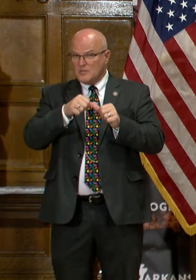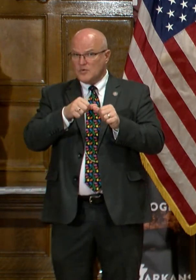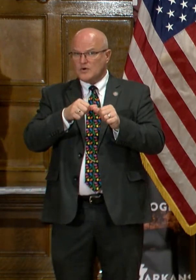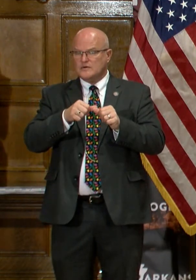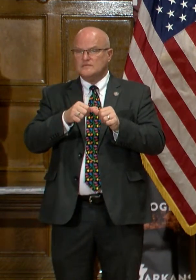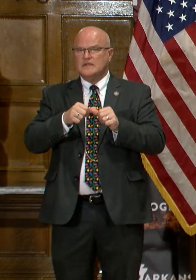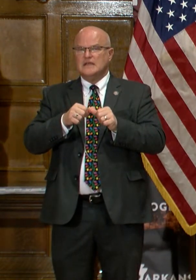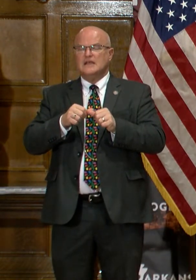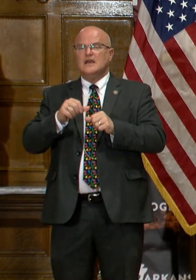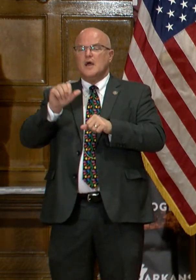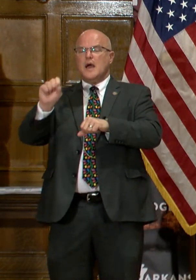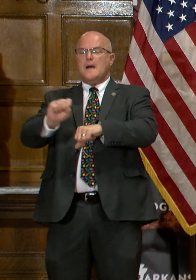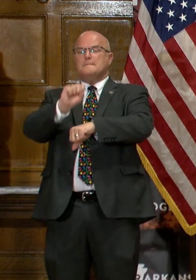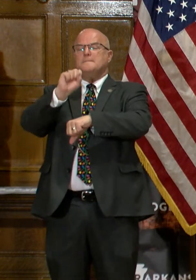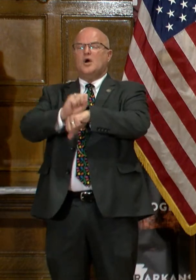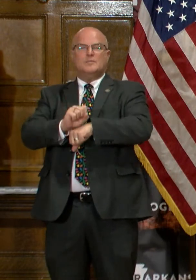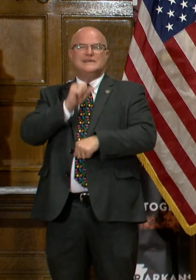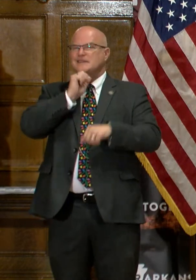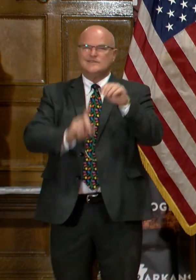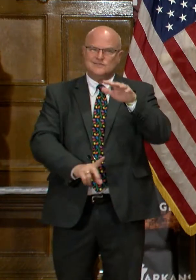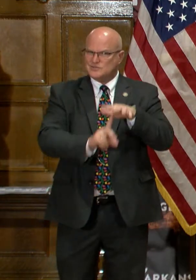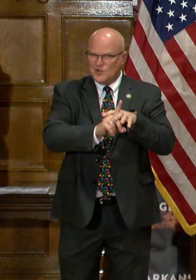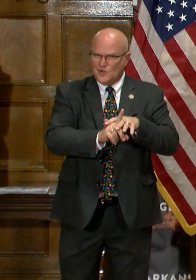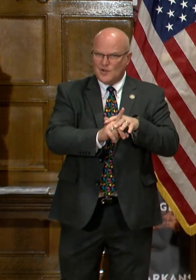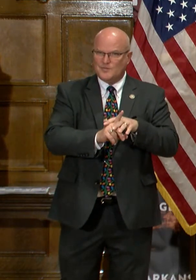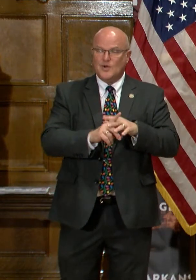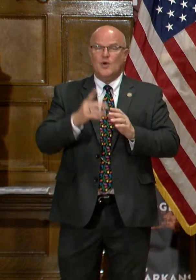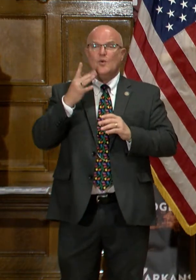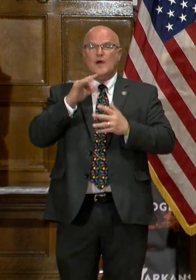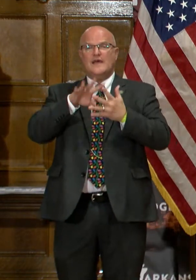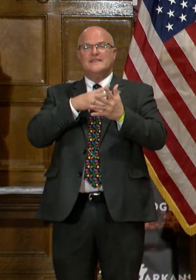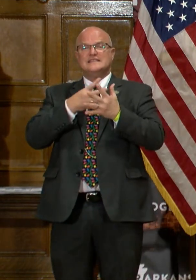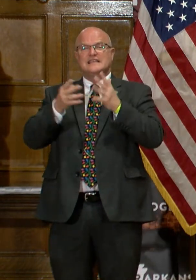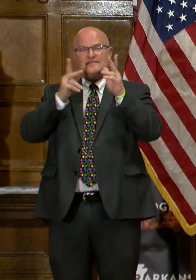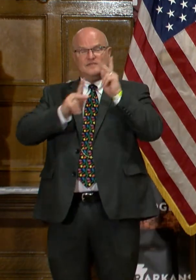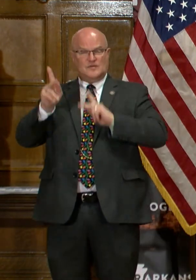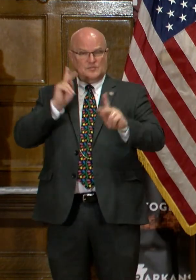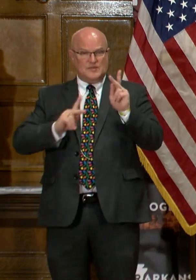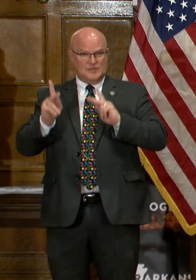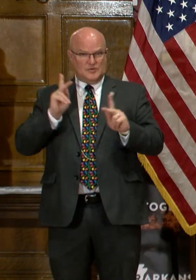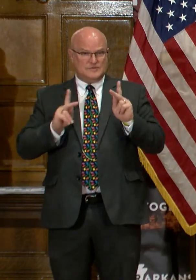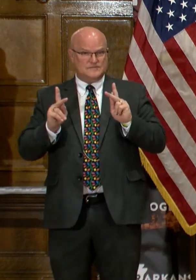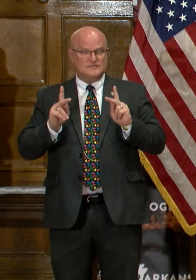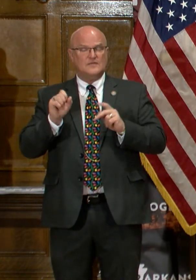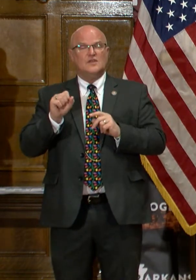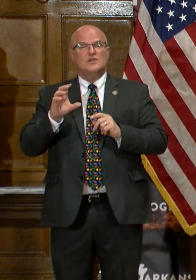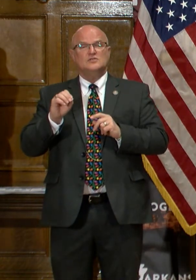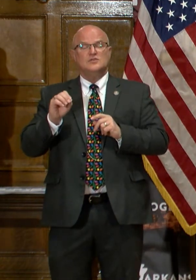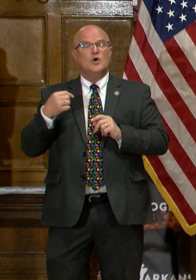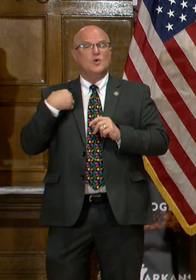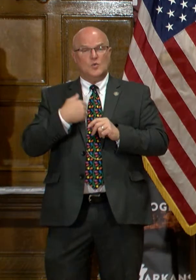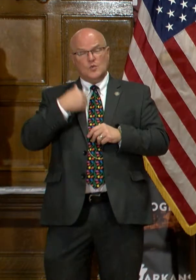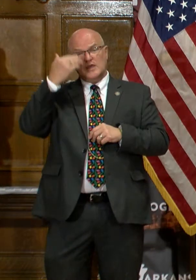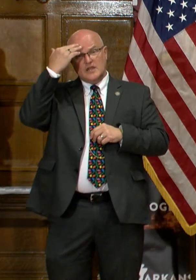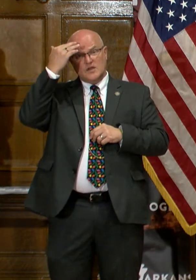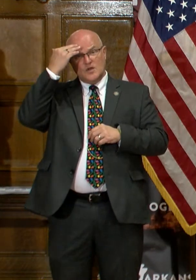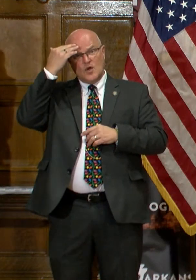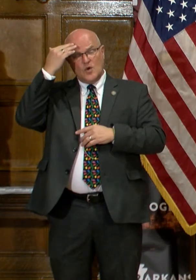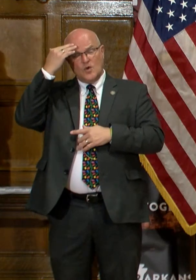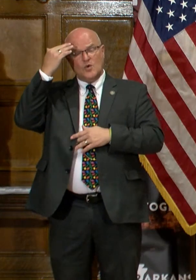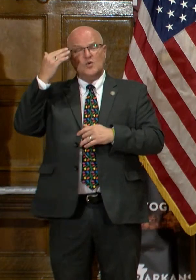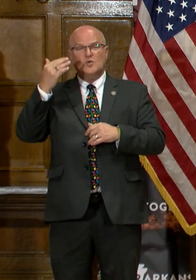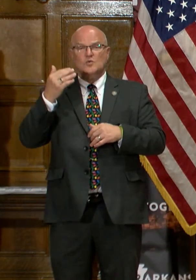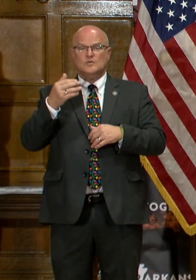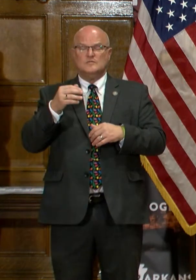to make an appointment. It's not just show up because of the scheduling of individuals. So we know that there's a press to have